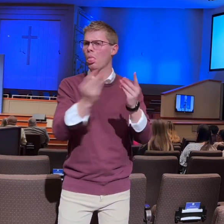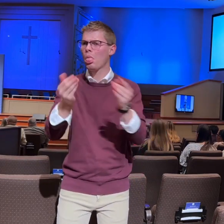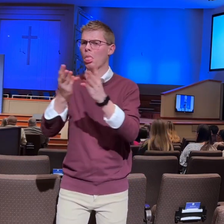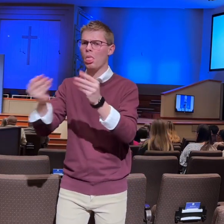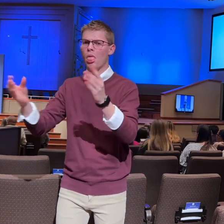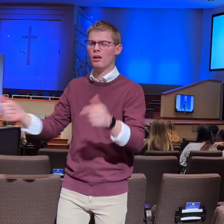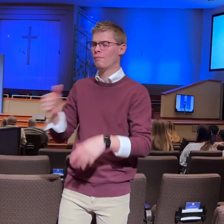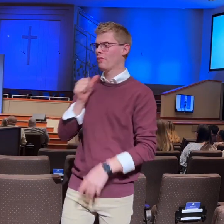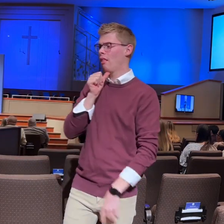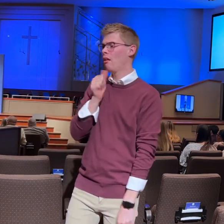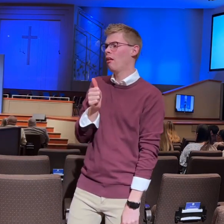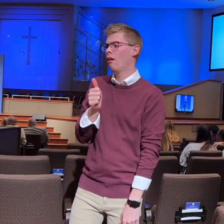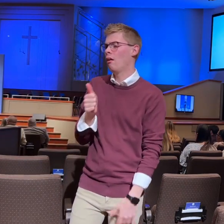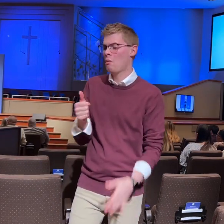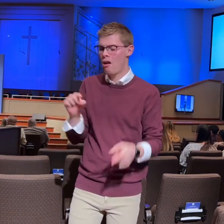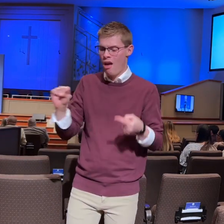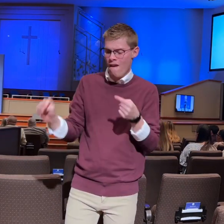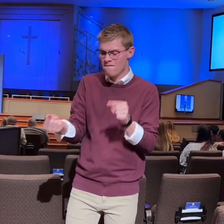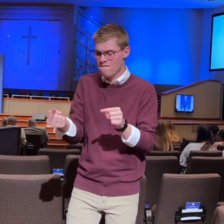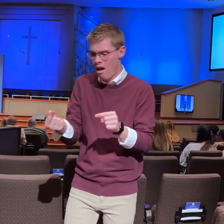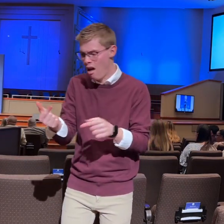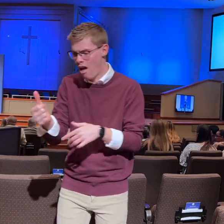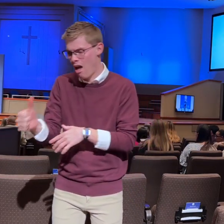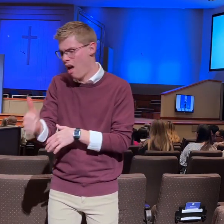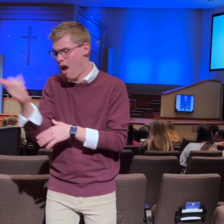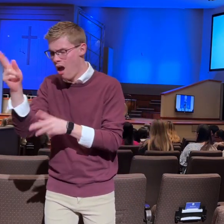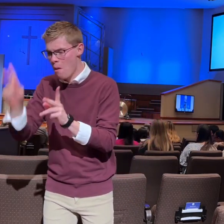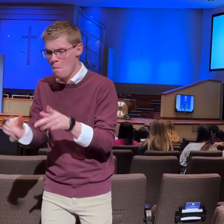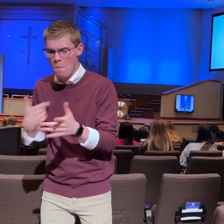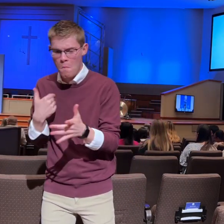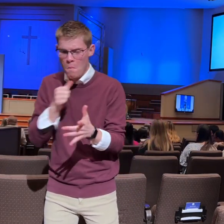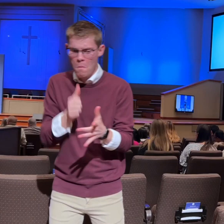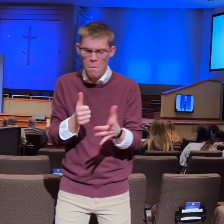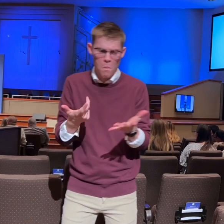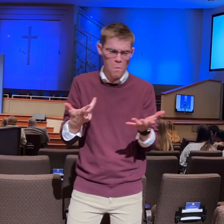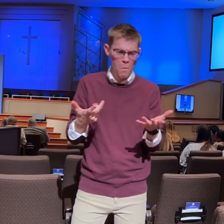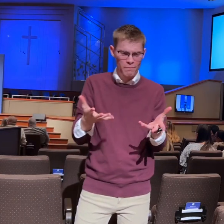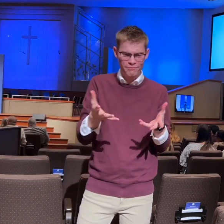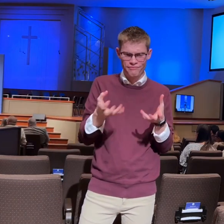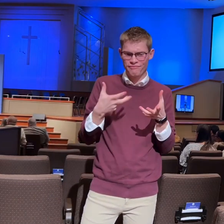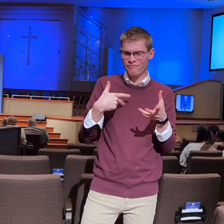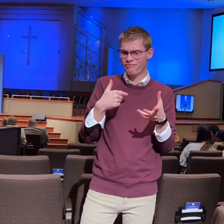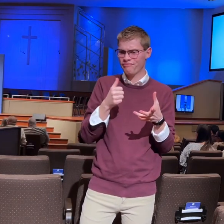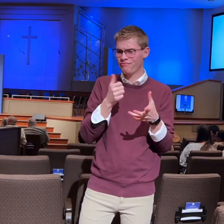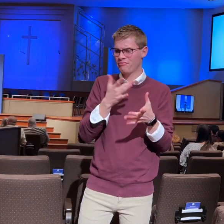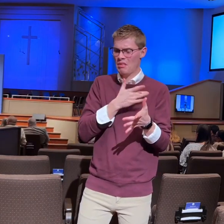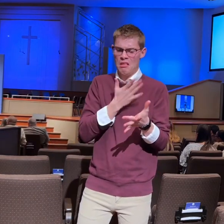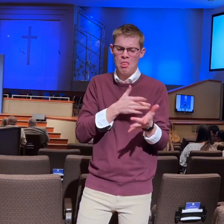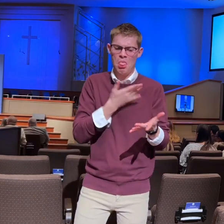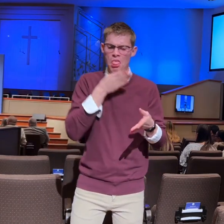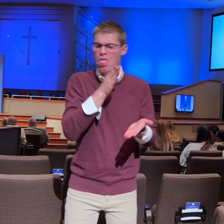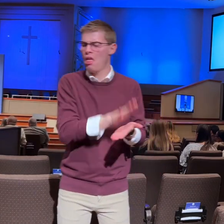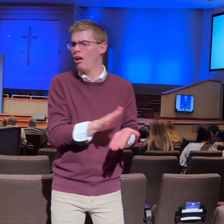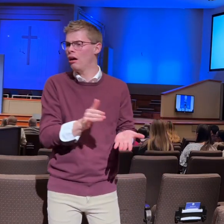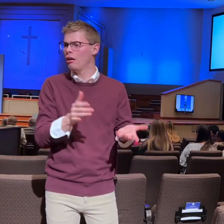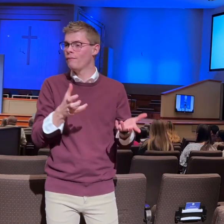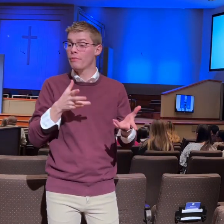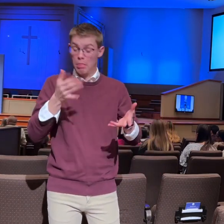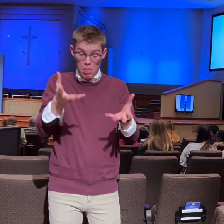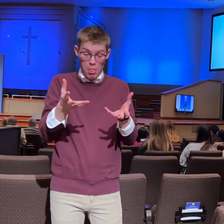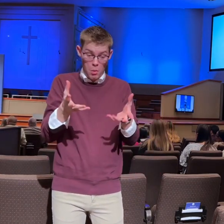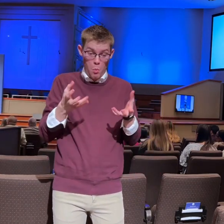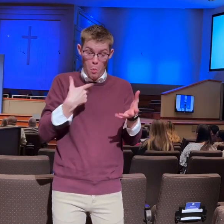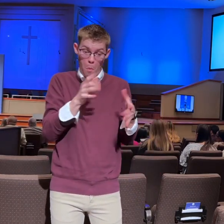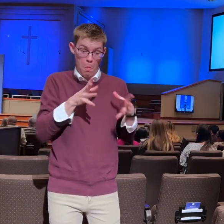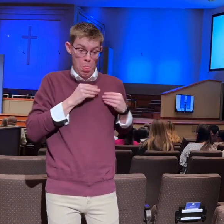negative. They don't want people to view them in a way that maybe doesn't feel good. And they want to be accepted many times.